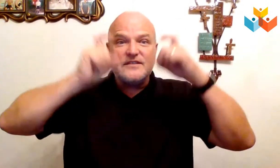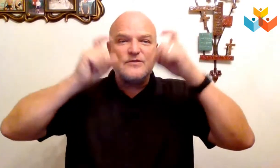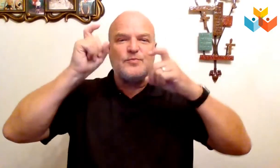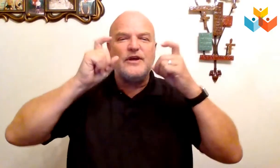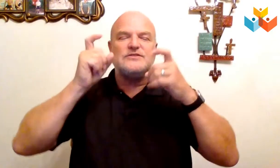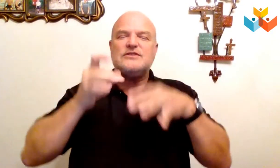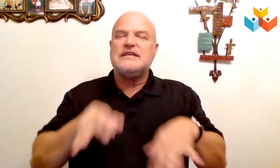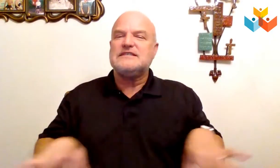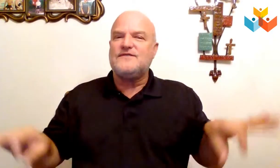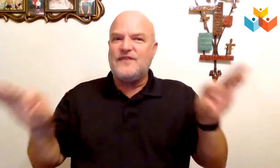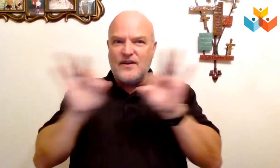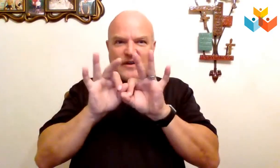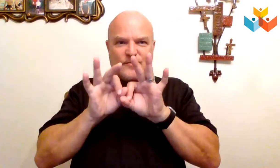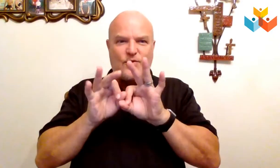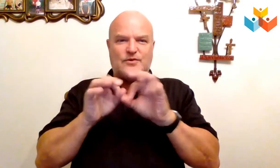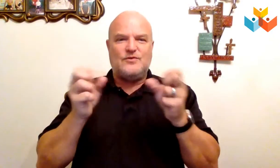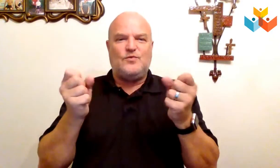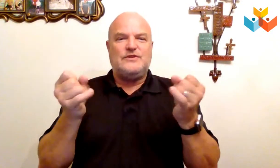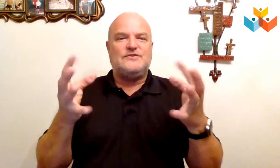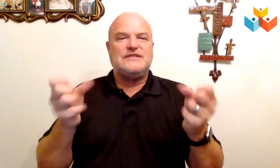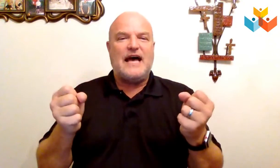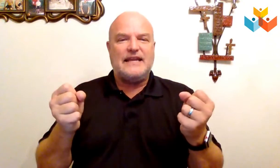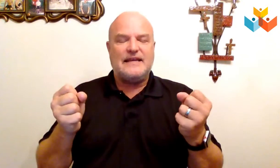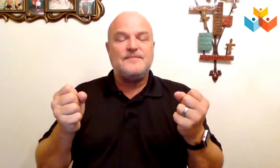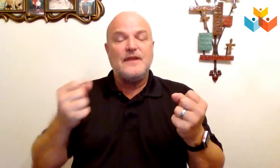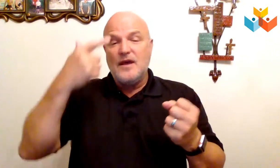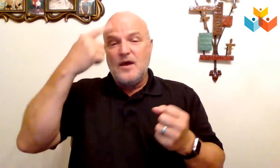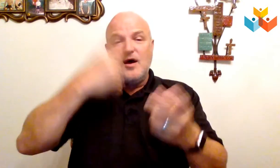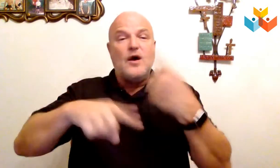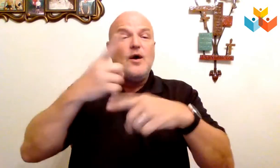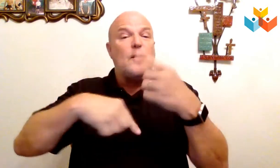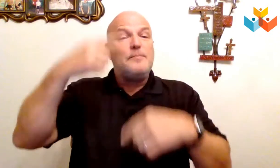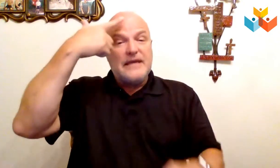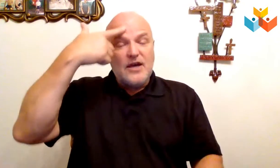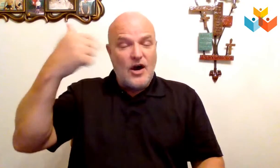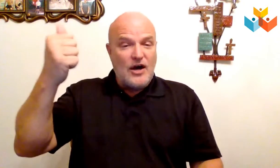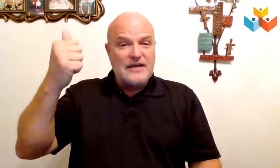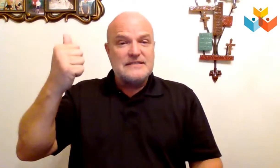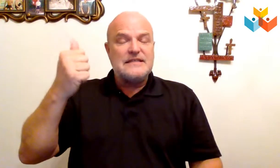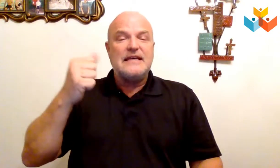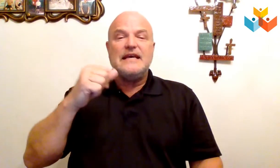Okay. Real quick. Facial expression is very important when you're signing